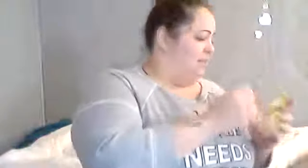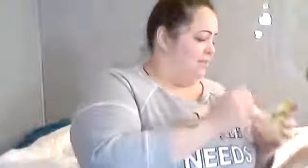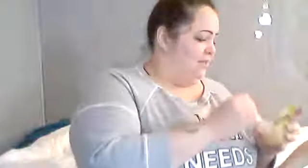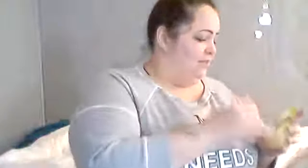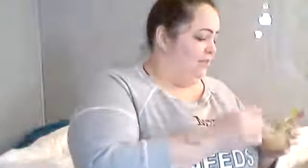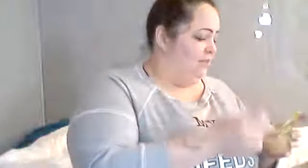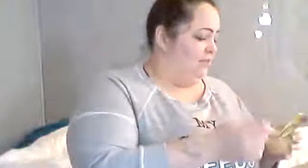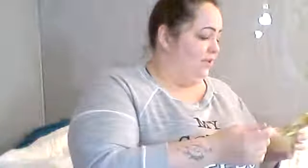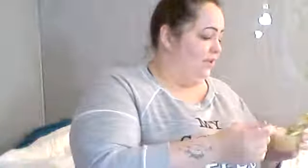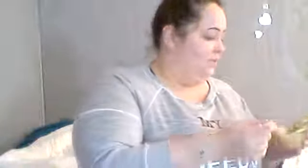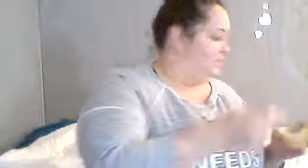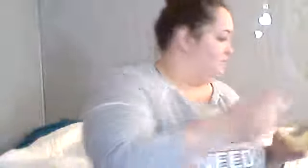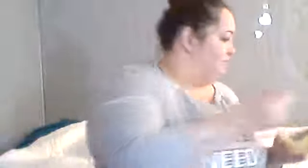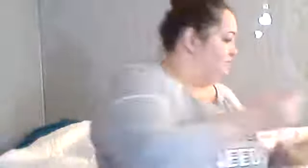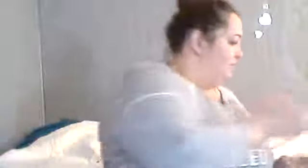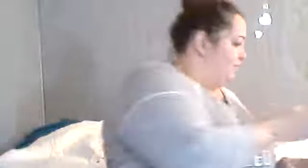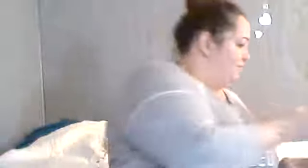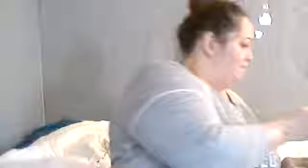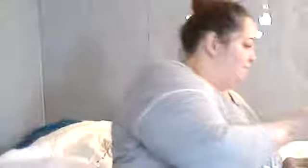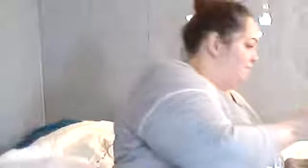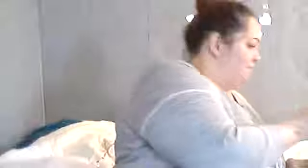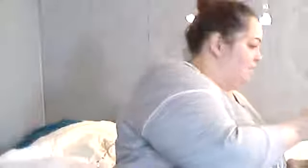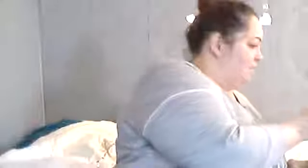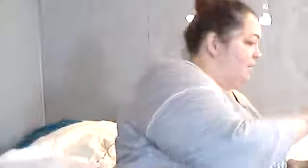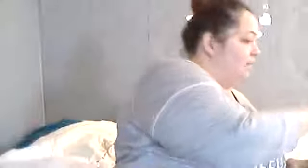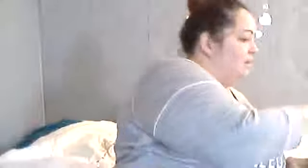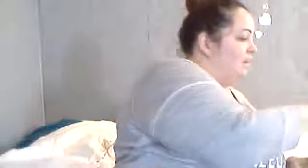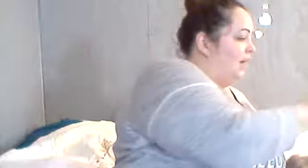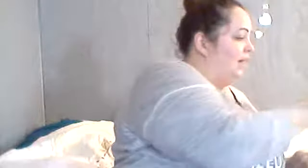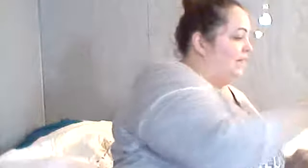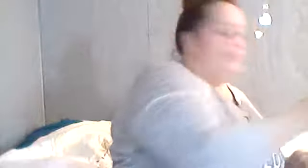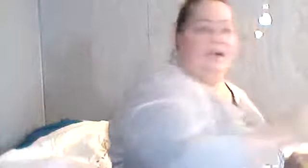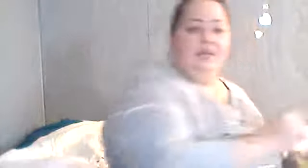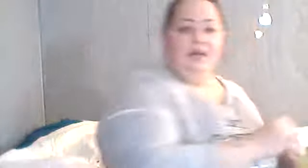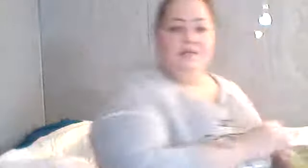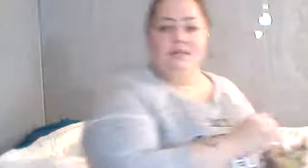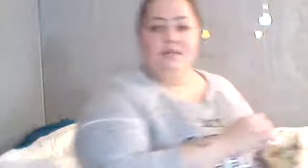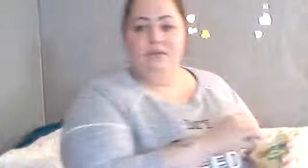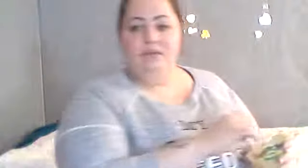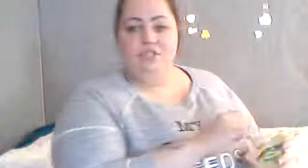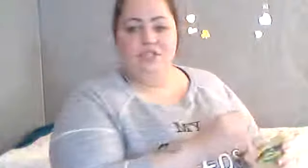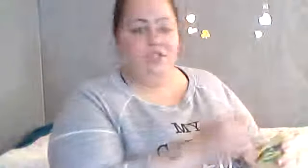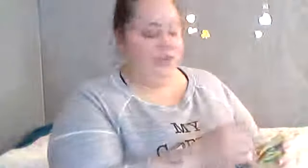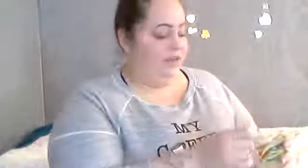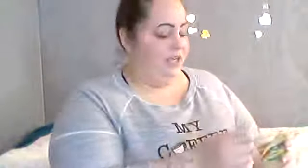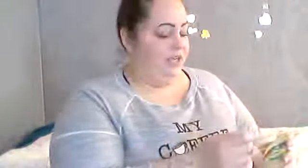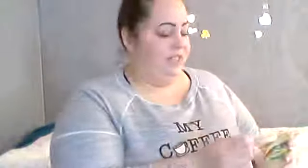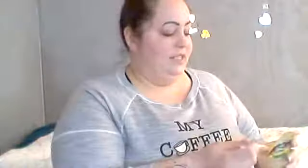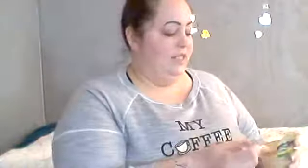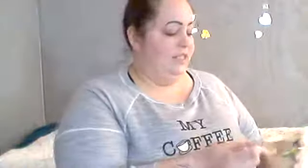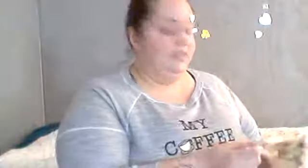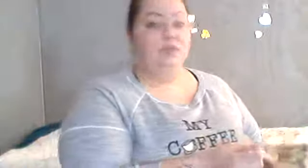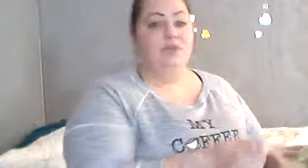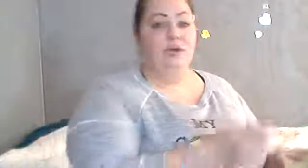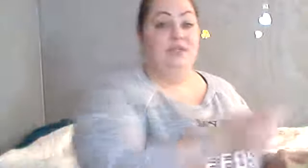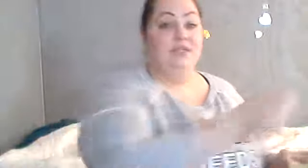didn't mean to poke you in the forehead with a spoon. Here. I had thought that I was going to be able to share Dawn's signs with you guys today